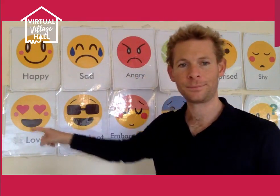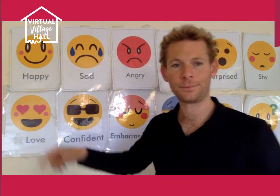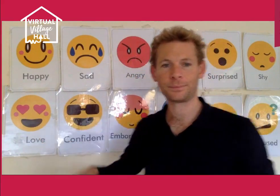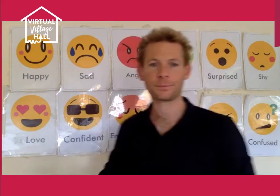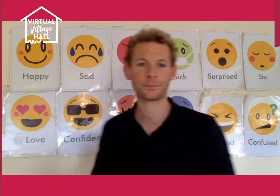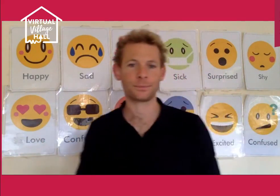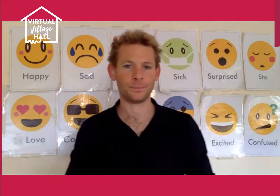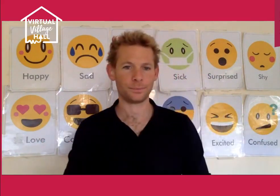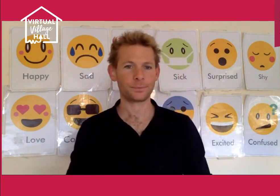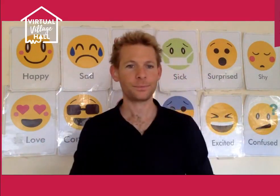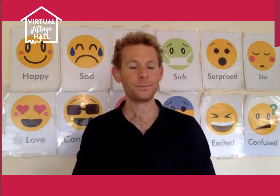Love.